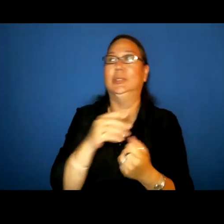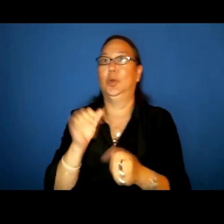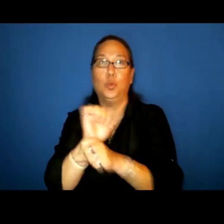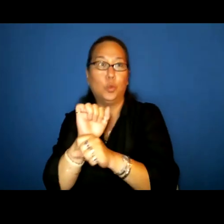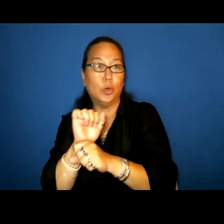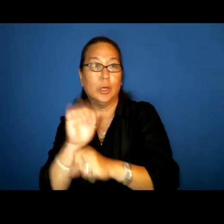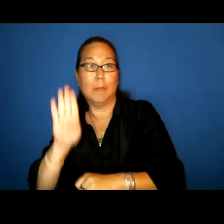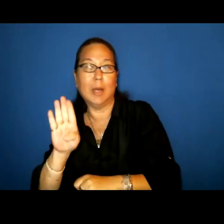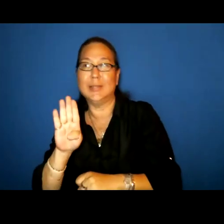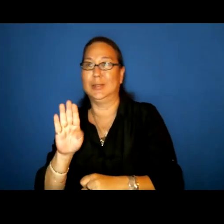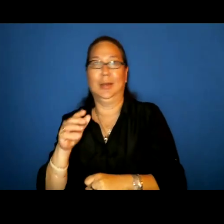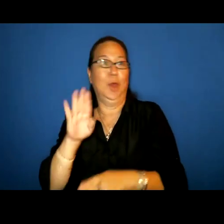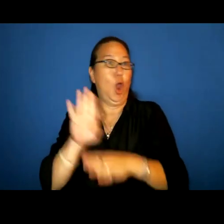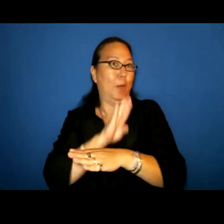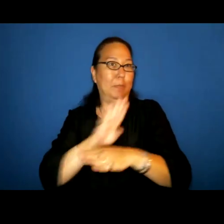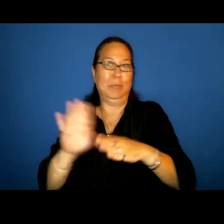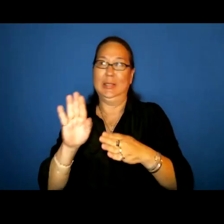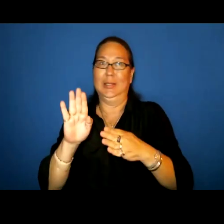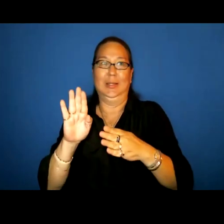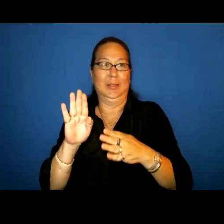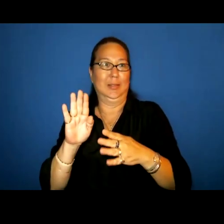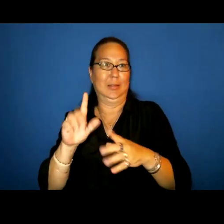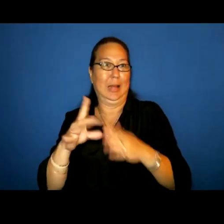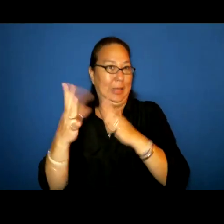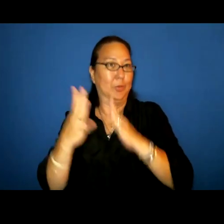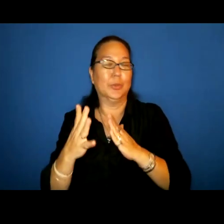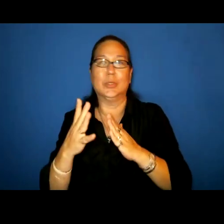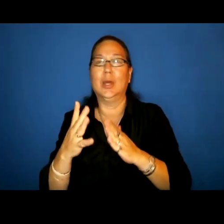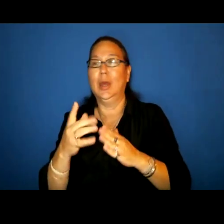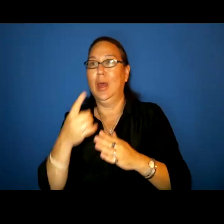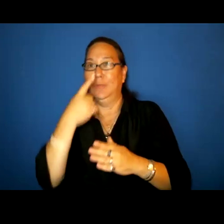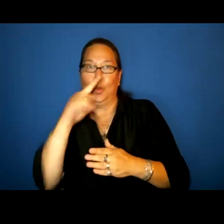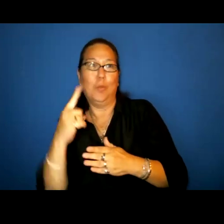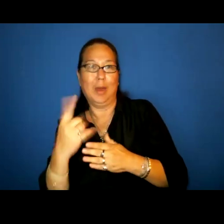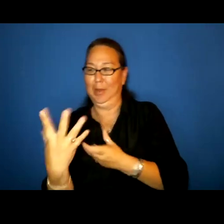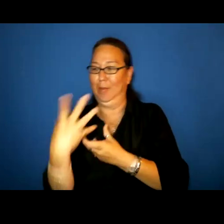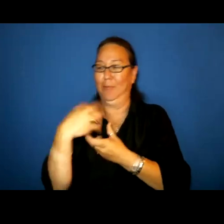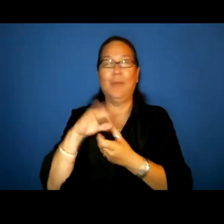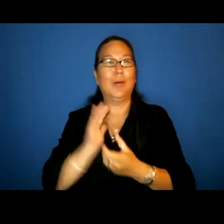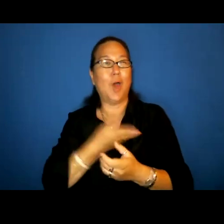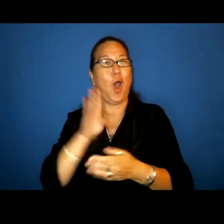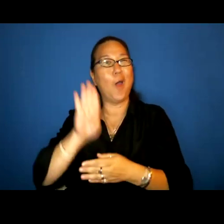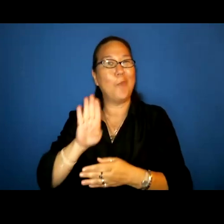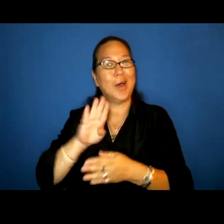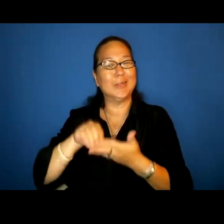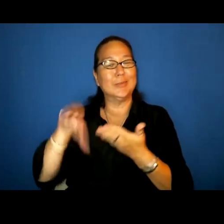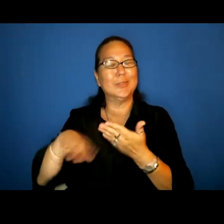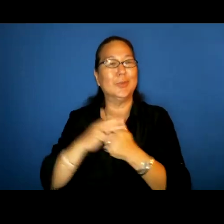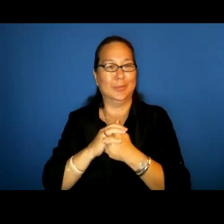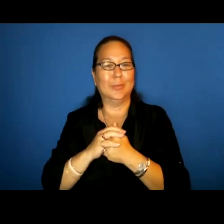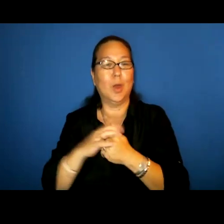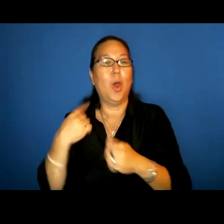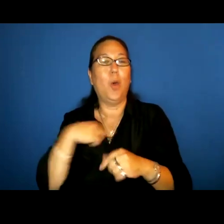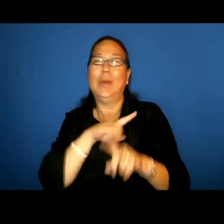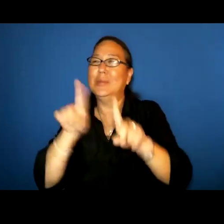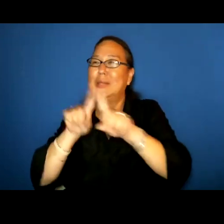an impact here, please reach out to us and get involved with our Boston students. We have every option and every pathway available for